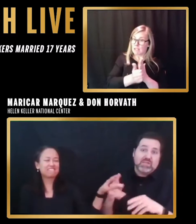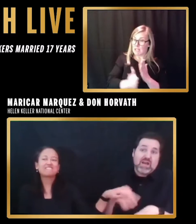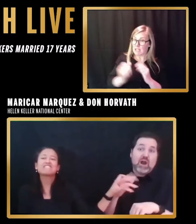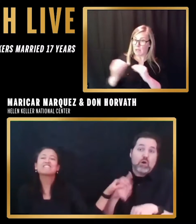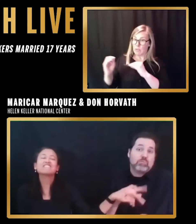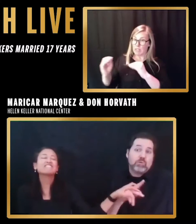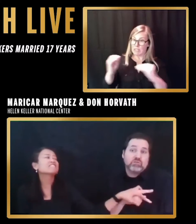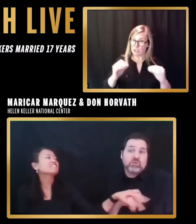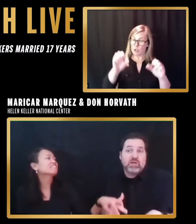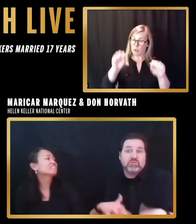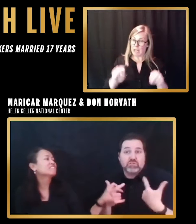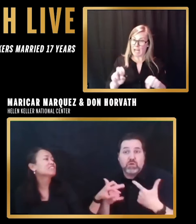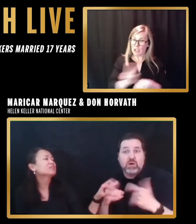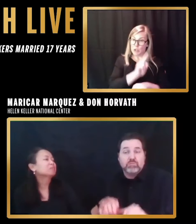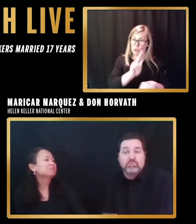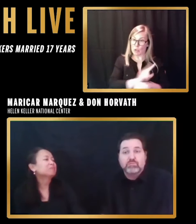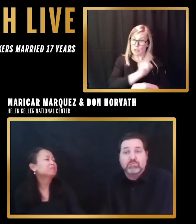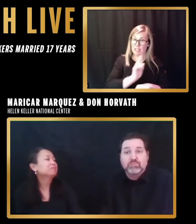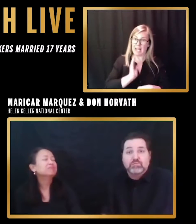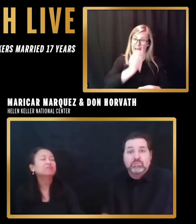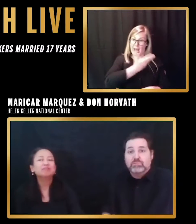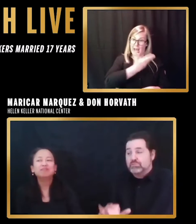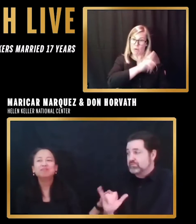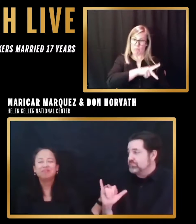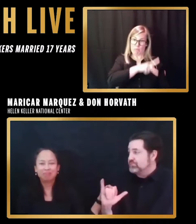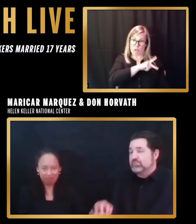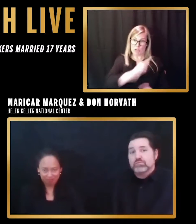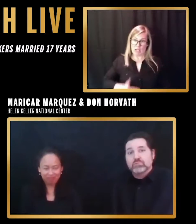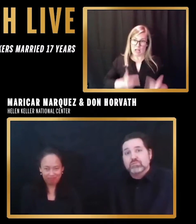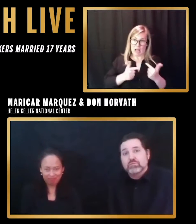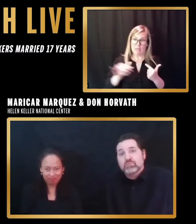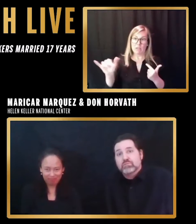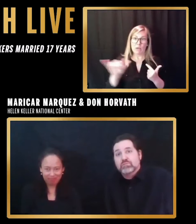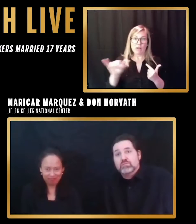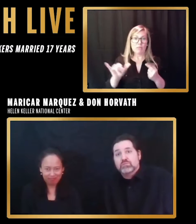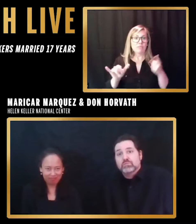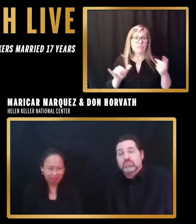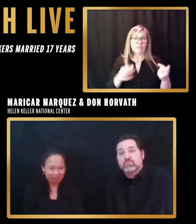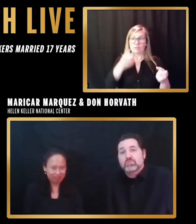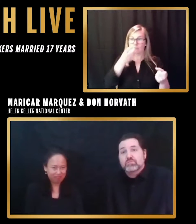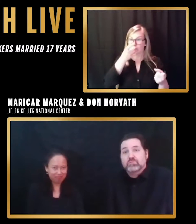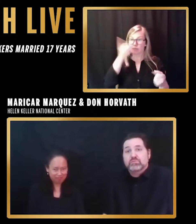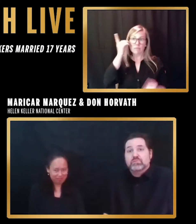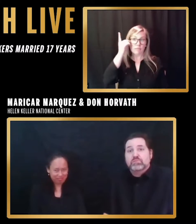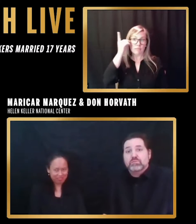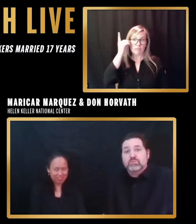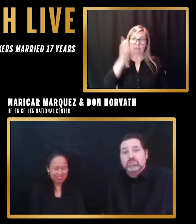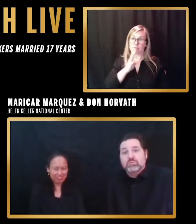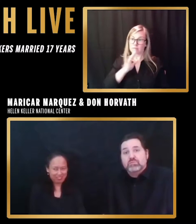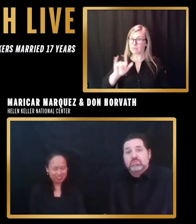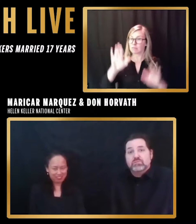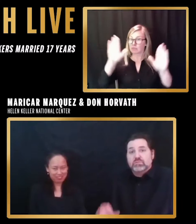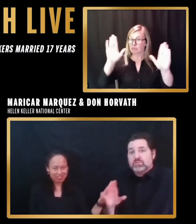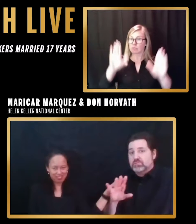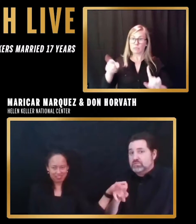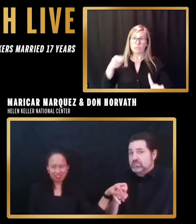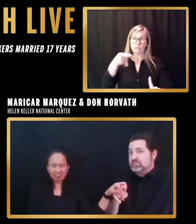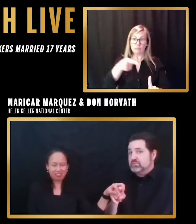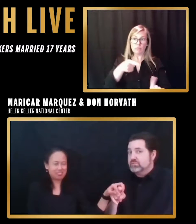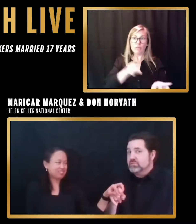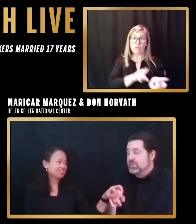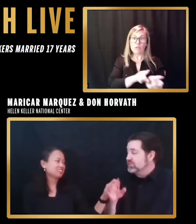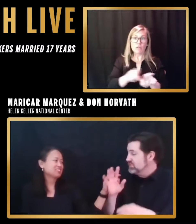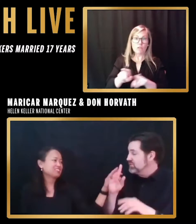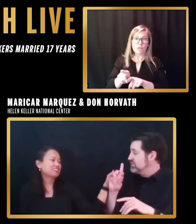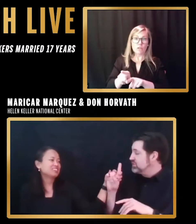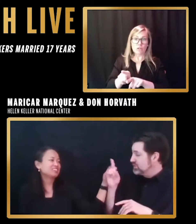useful in our personal lives as well. That's a really great point. So I just want to note, it's